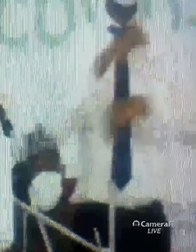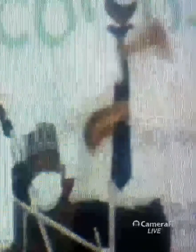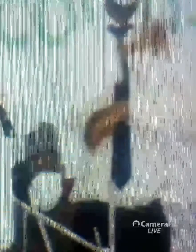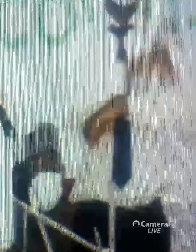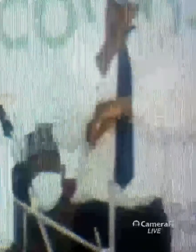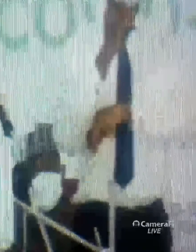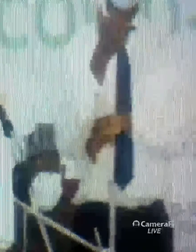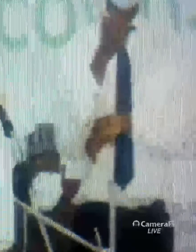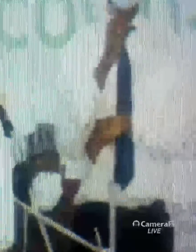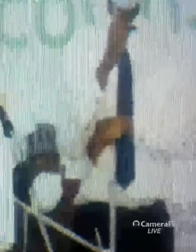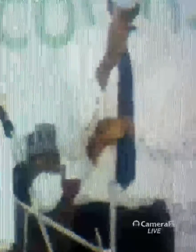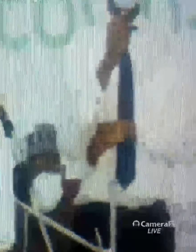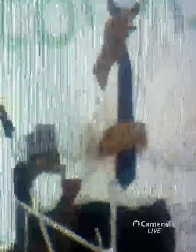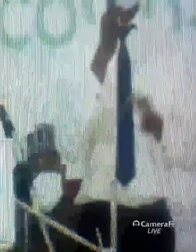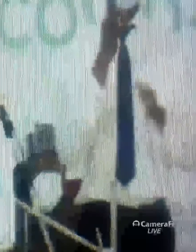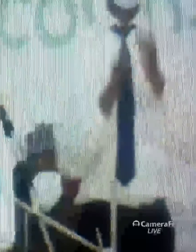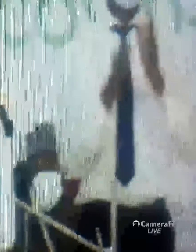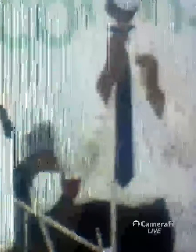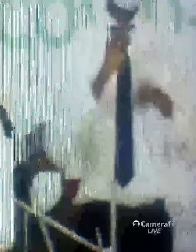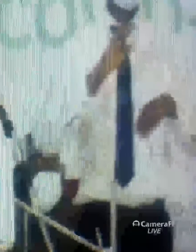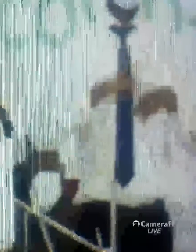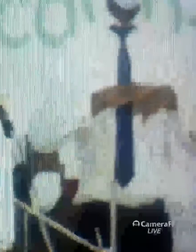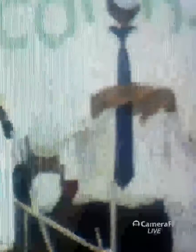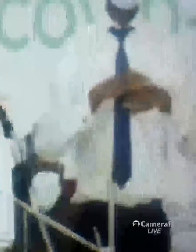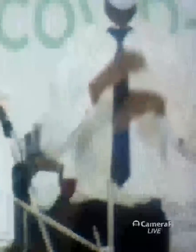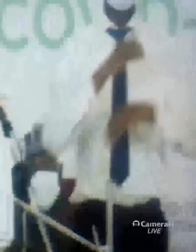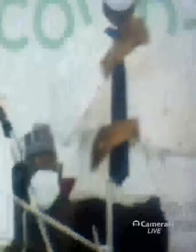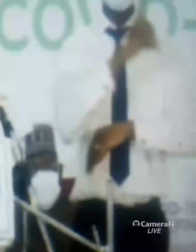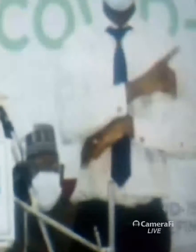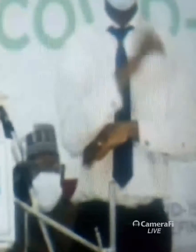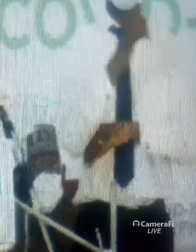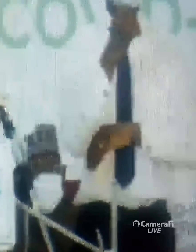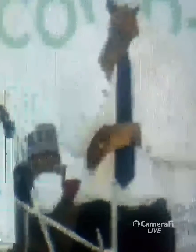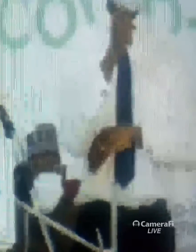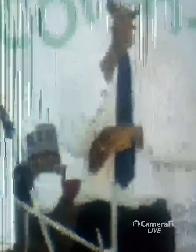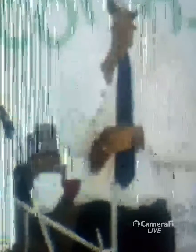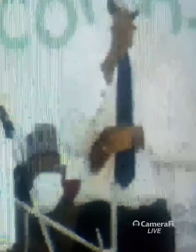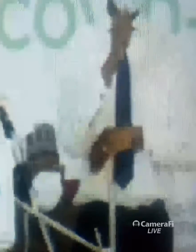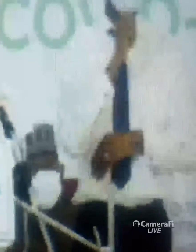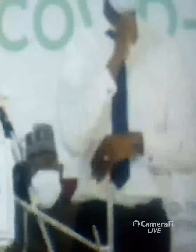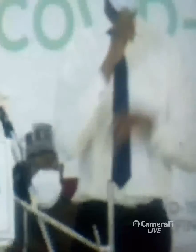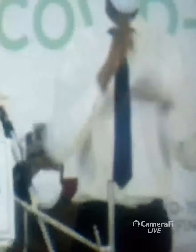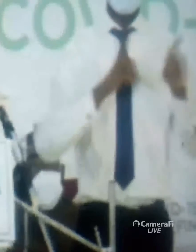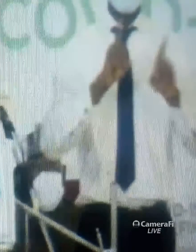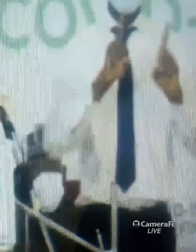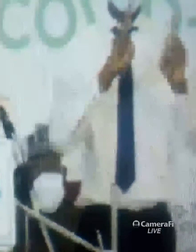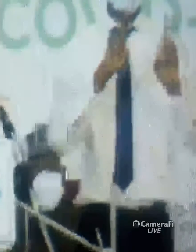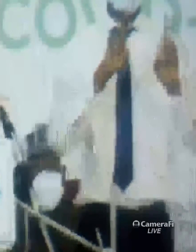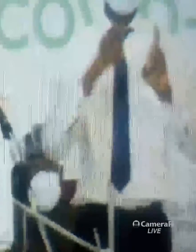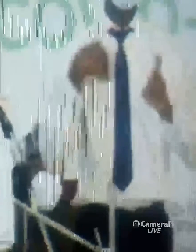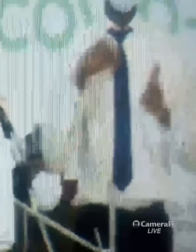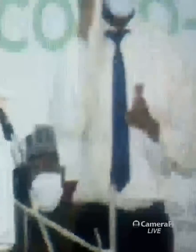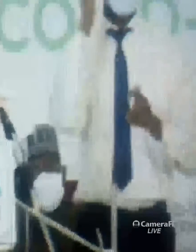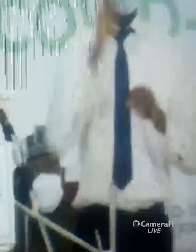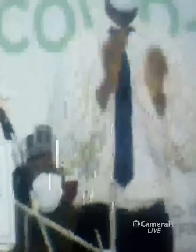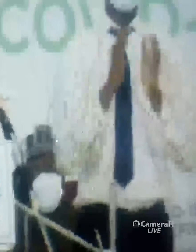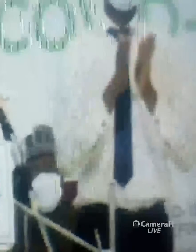test, their names go immediately onto our penalty list. We don't even wait until day